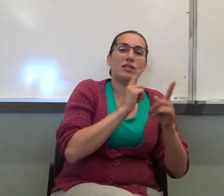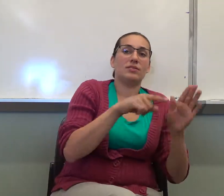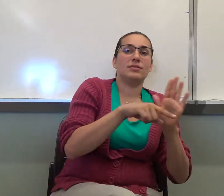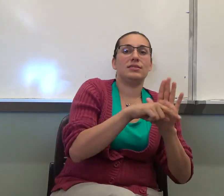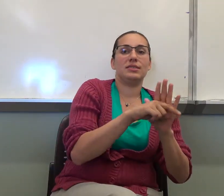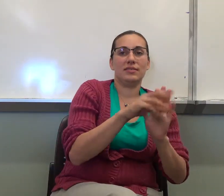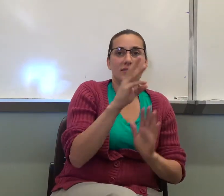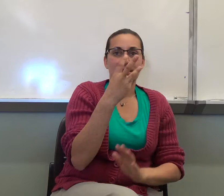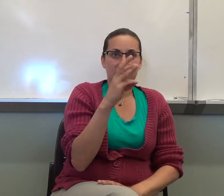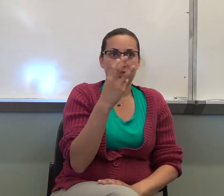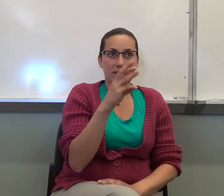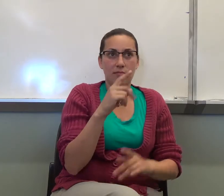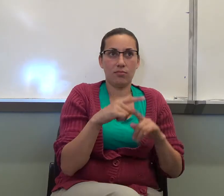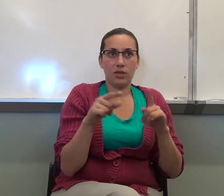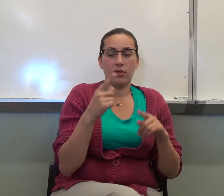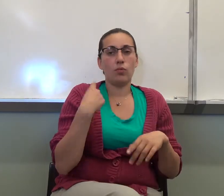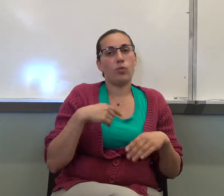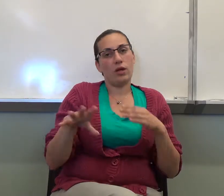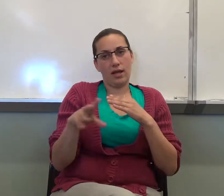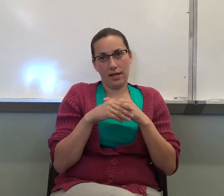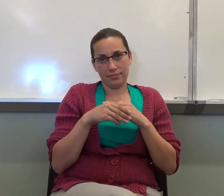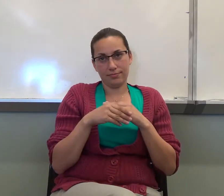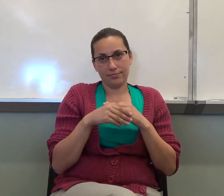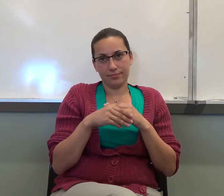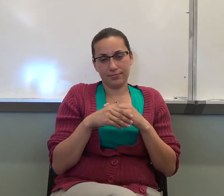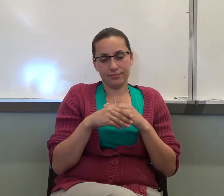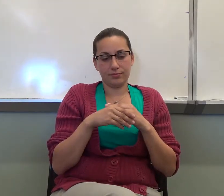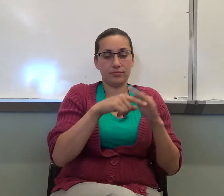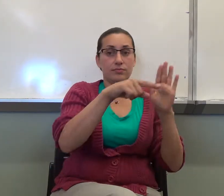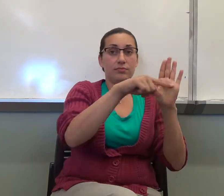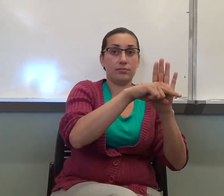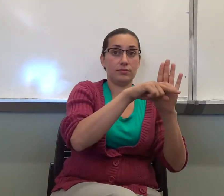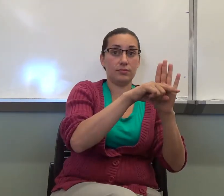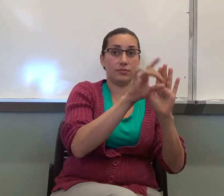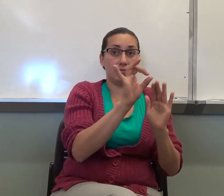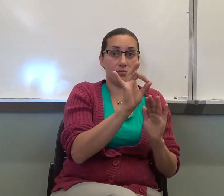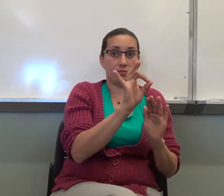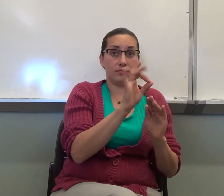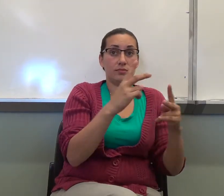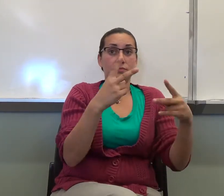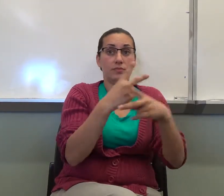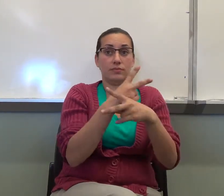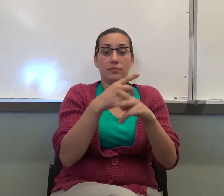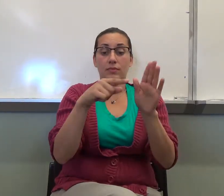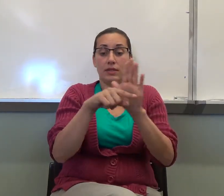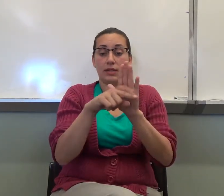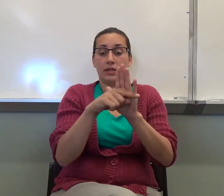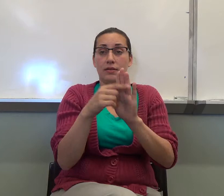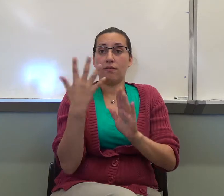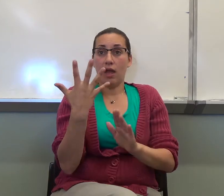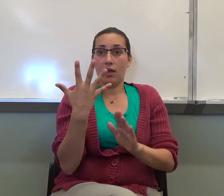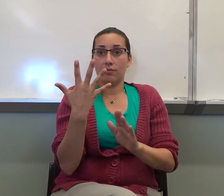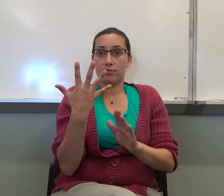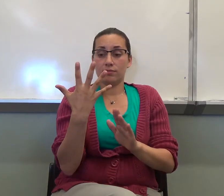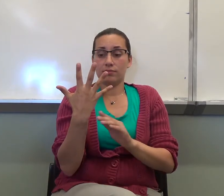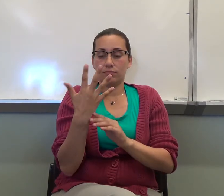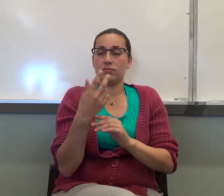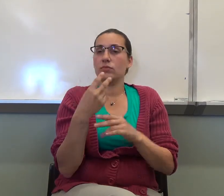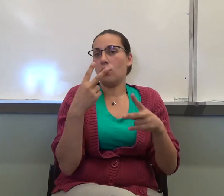we've got addition going on. So you have a minus 8 times a minus 5. Those are the only two you can multiply. Minus times a minus is a